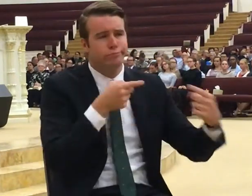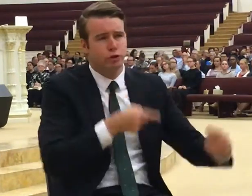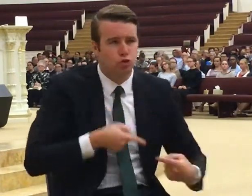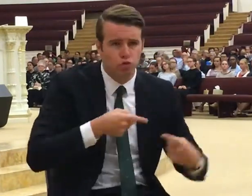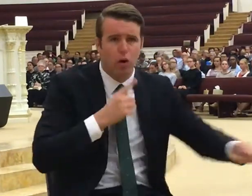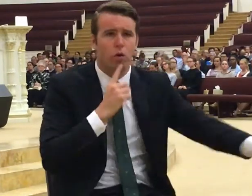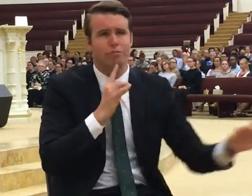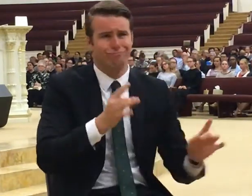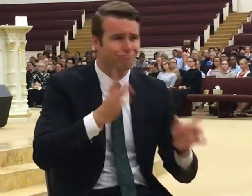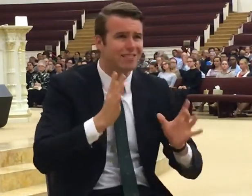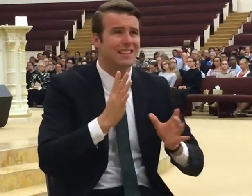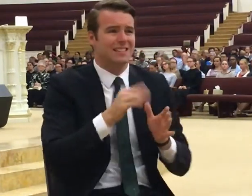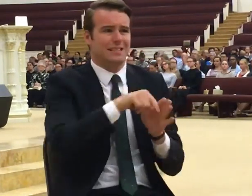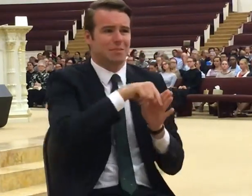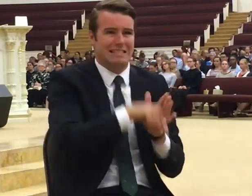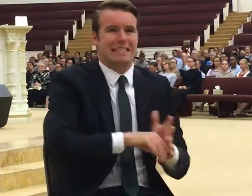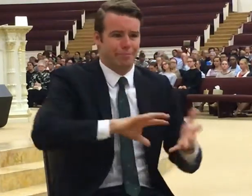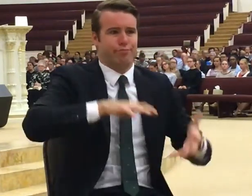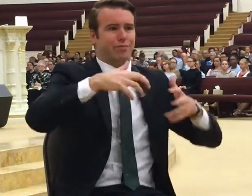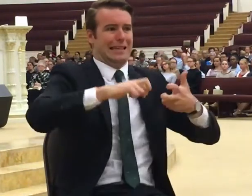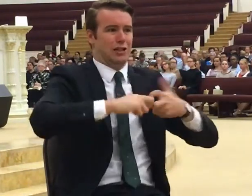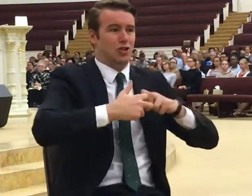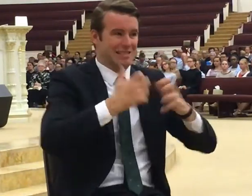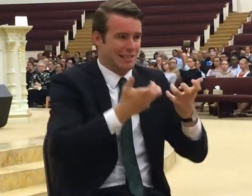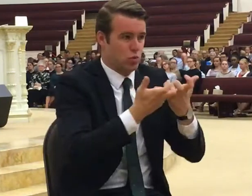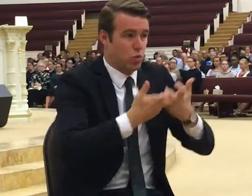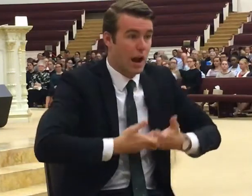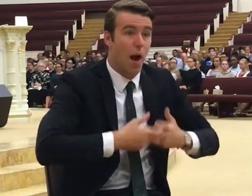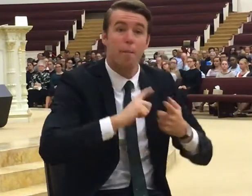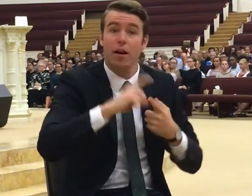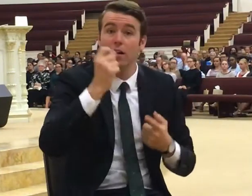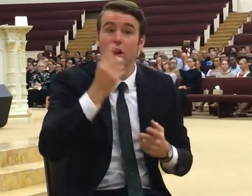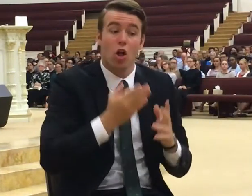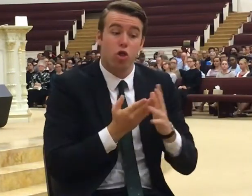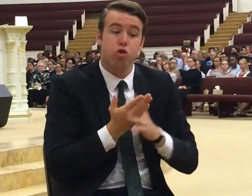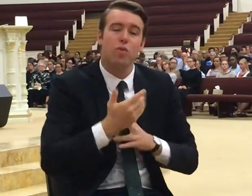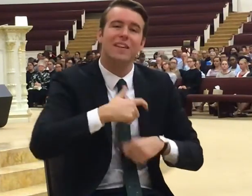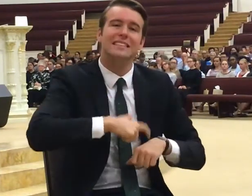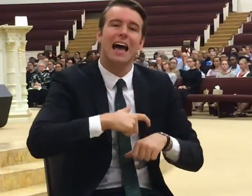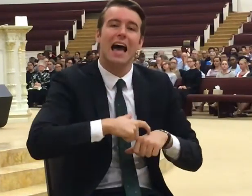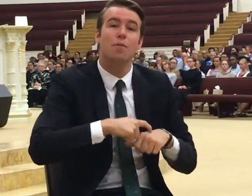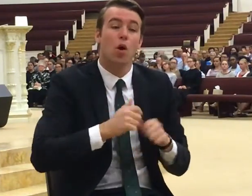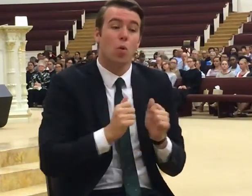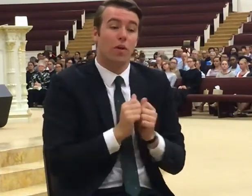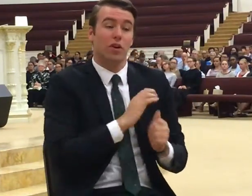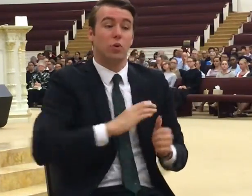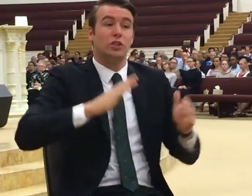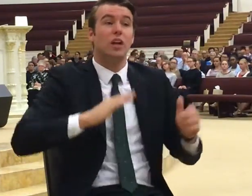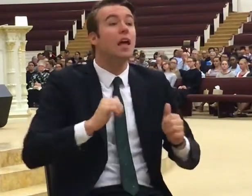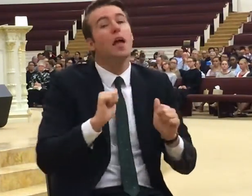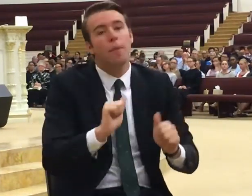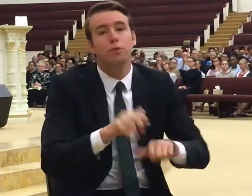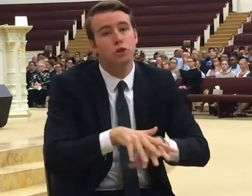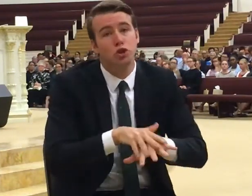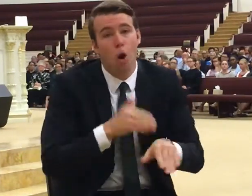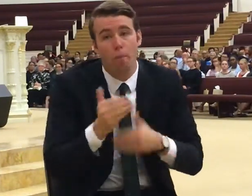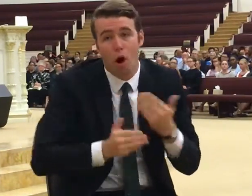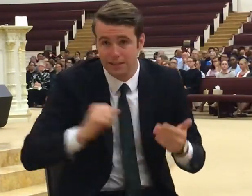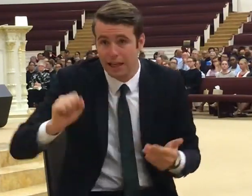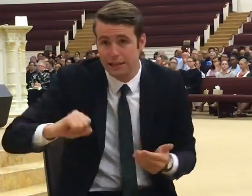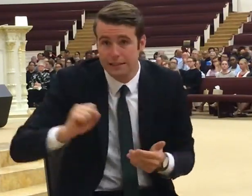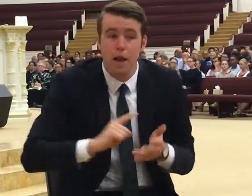and even some deep things that had to be worked out, given time, that Judeo-Christian, maybe it was a slow grinding process,